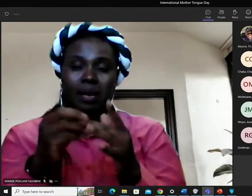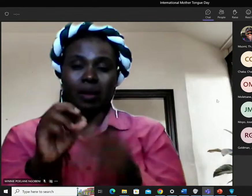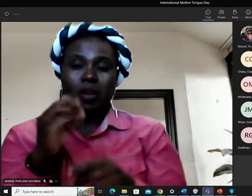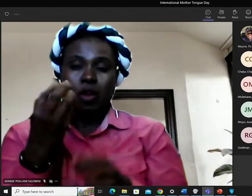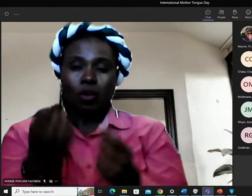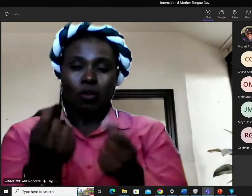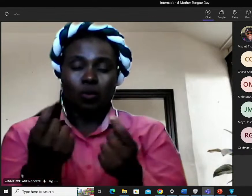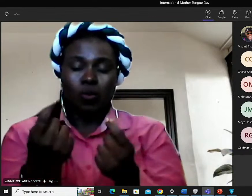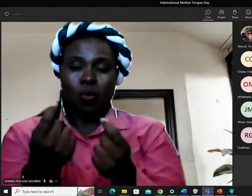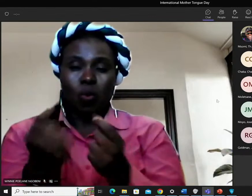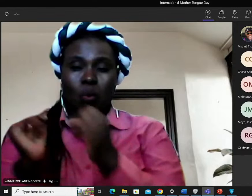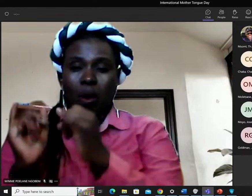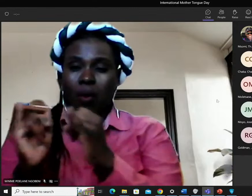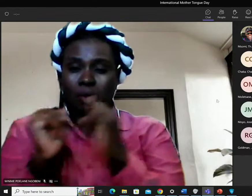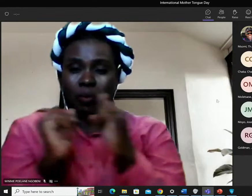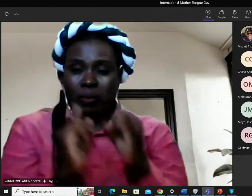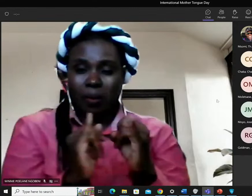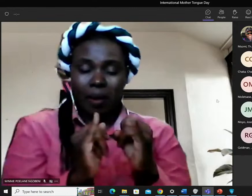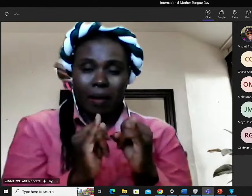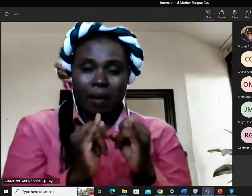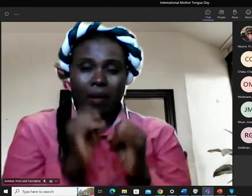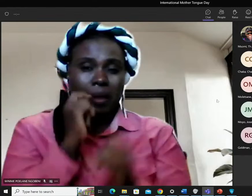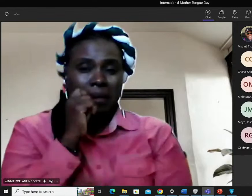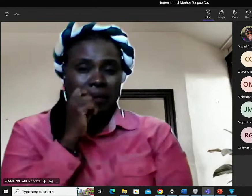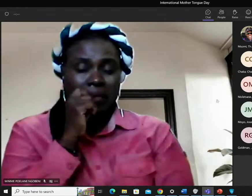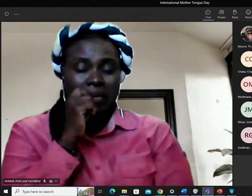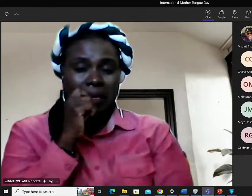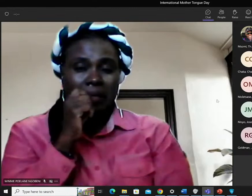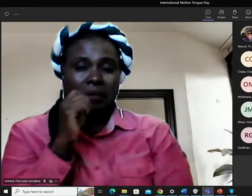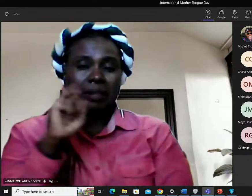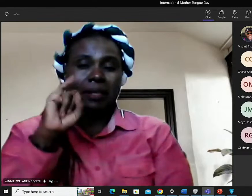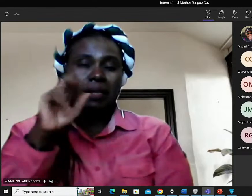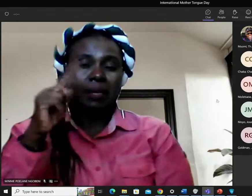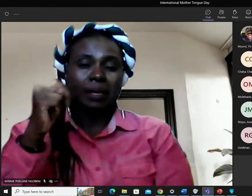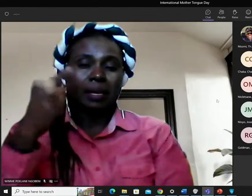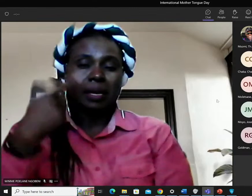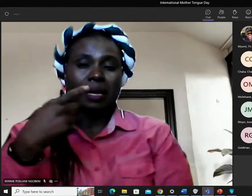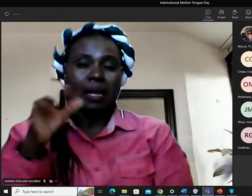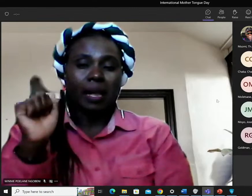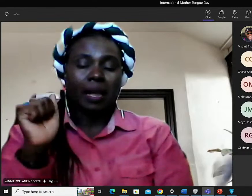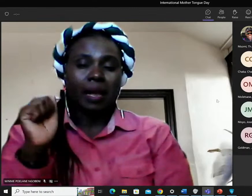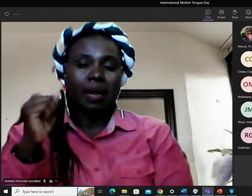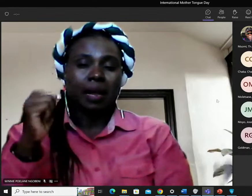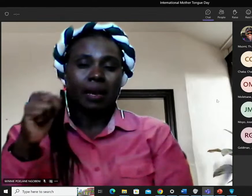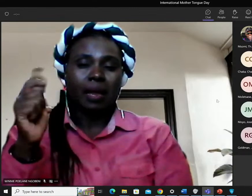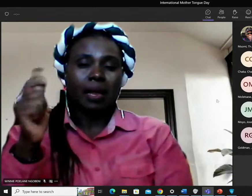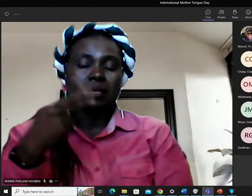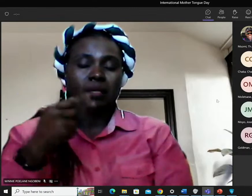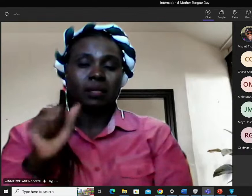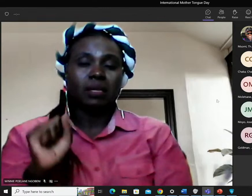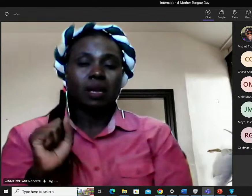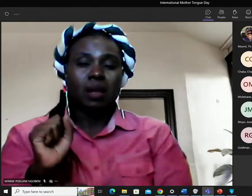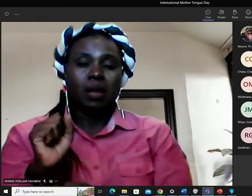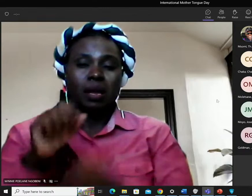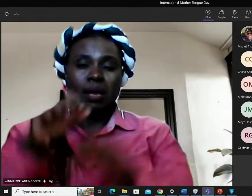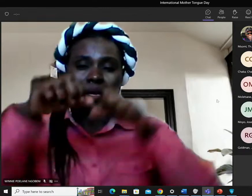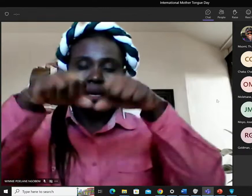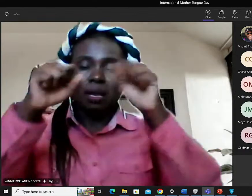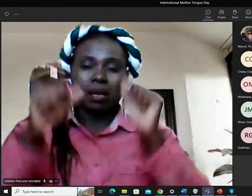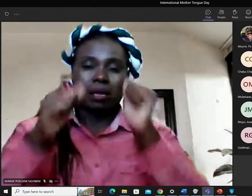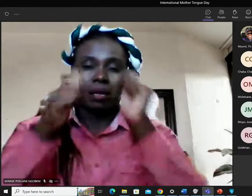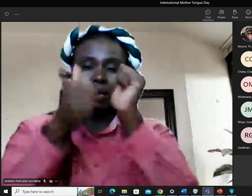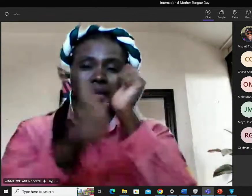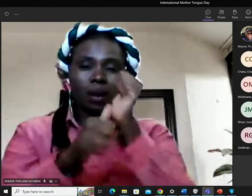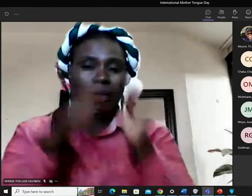invite Mr. Inganati Ketwa, who is the Deputy Secretary